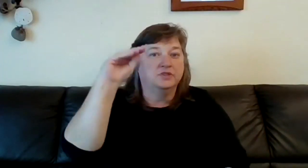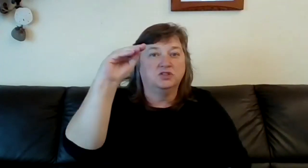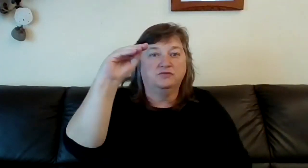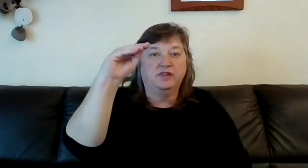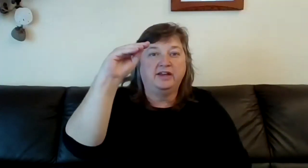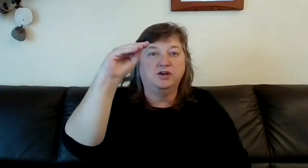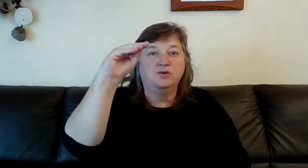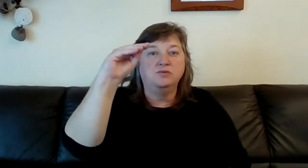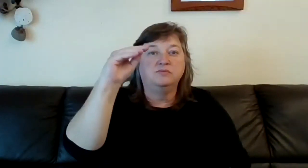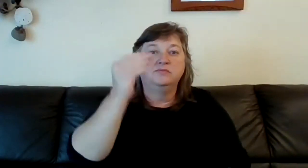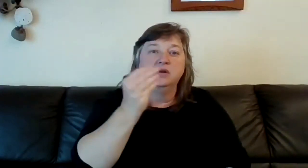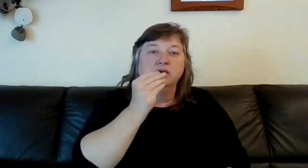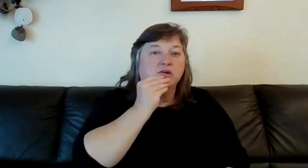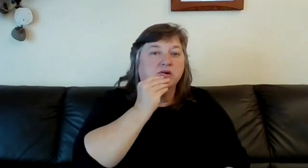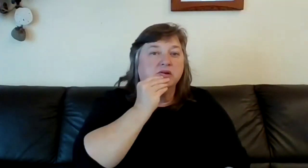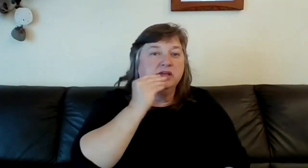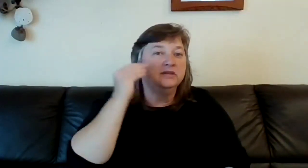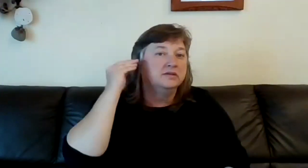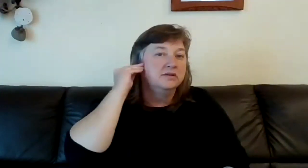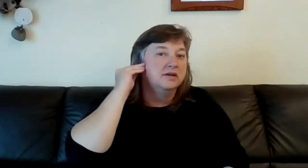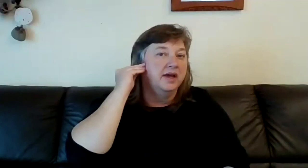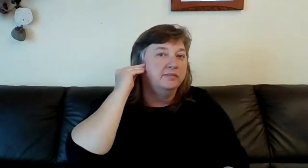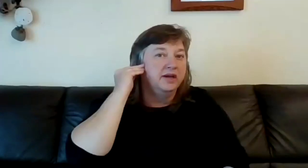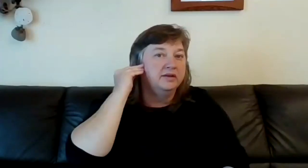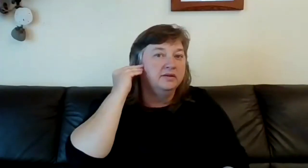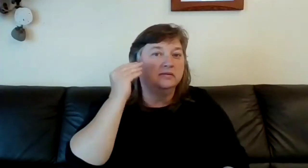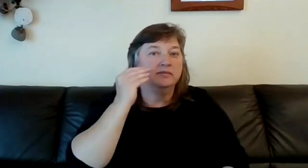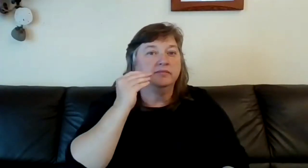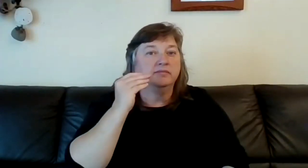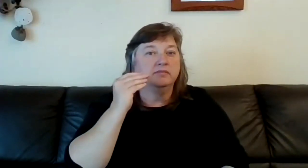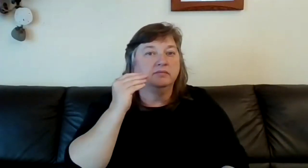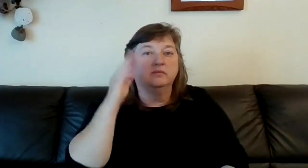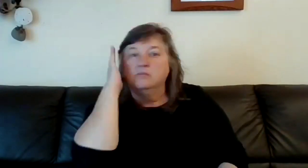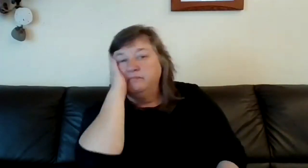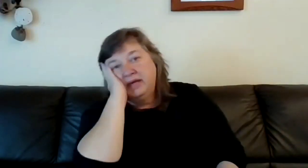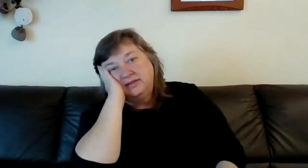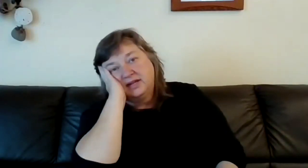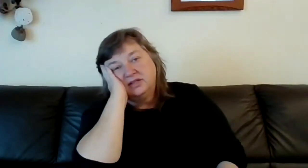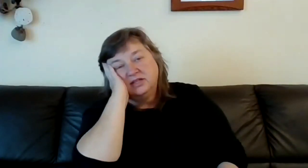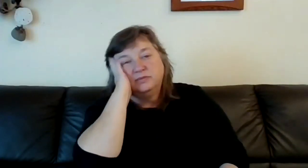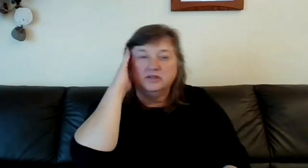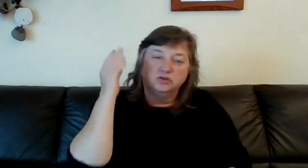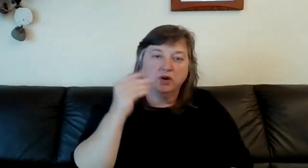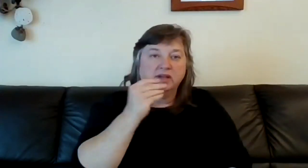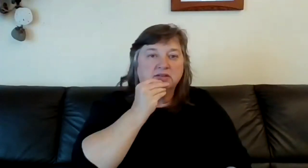So flat O, eat and bed. Bed is actually this, but they're shortening